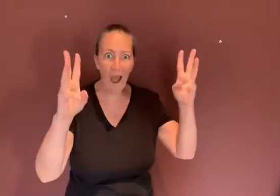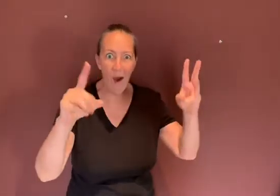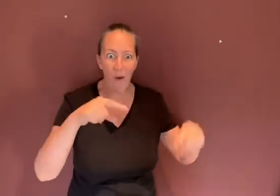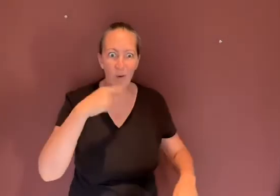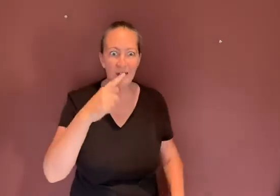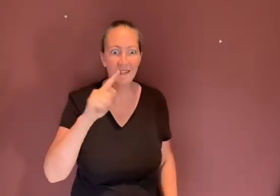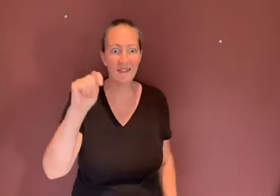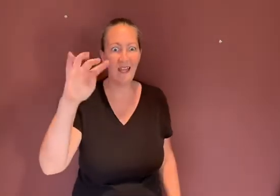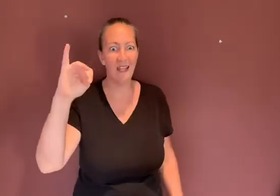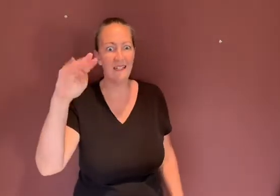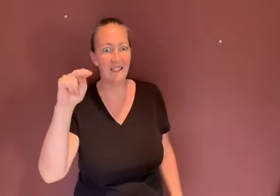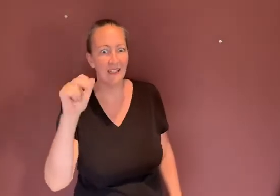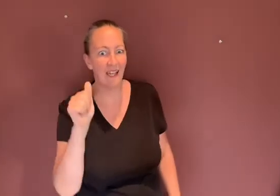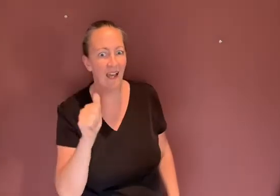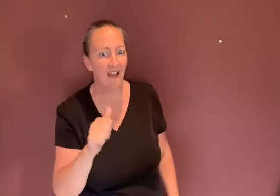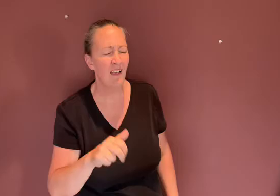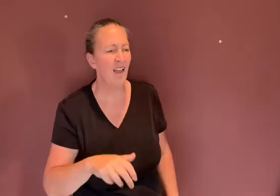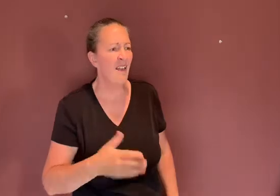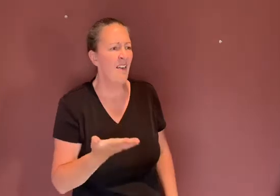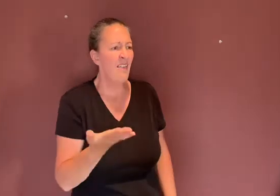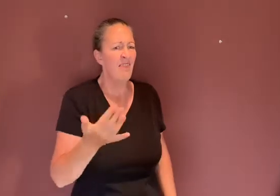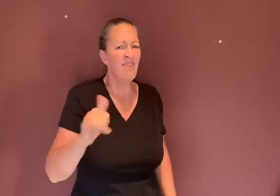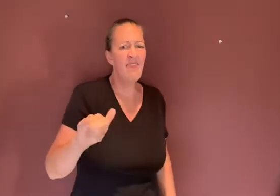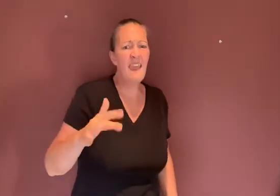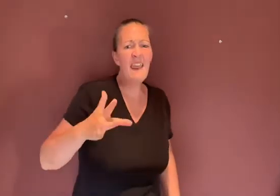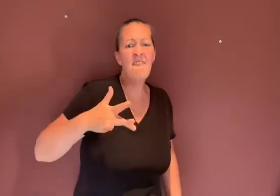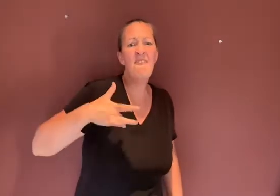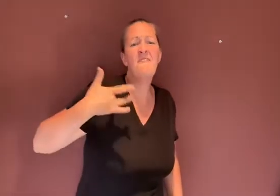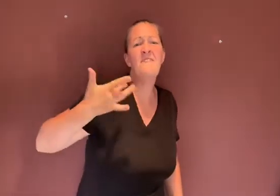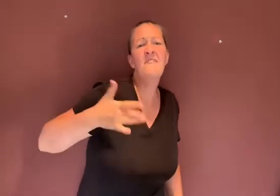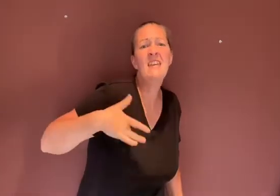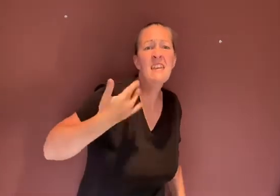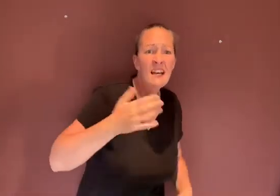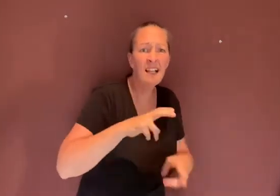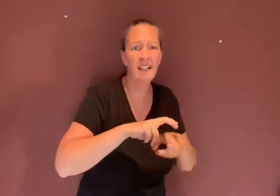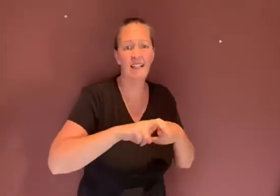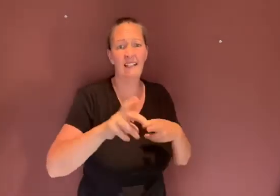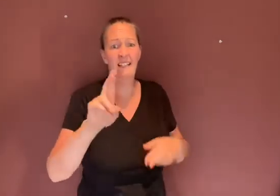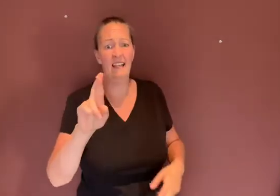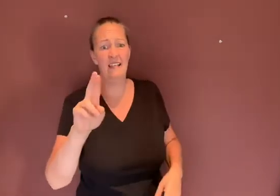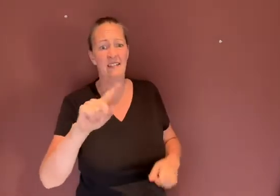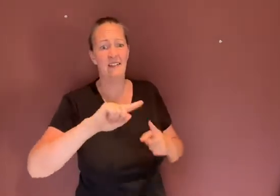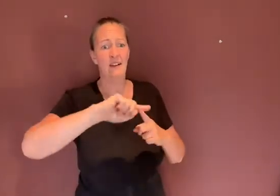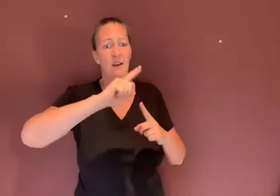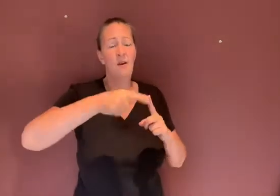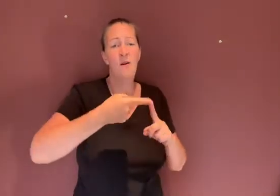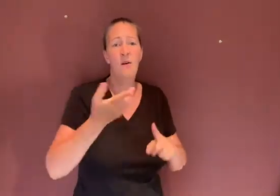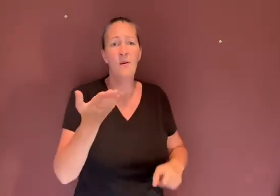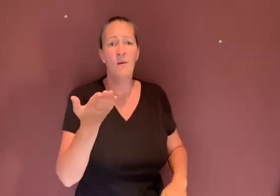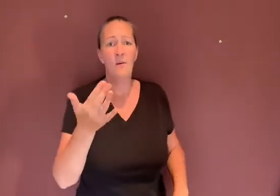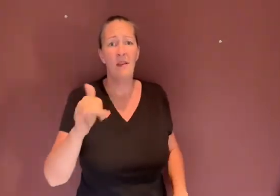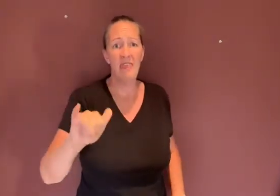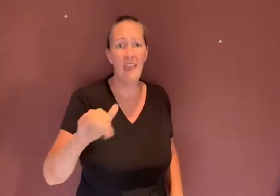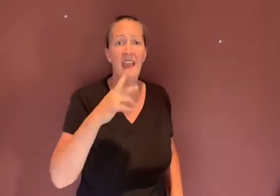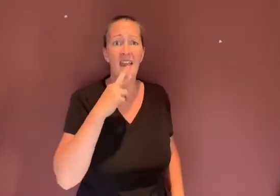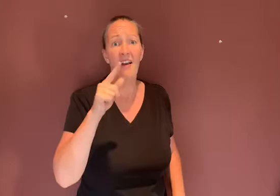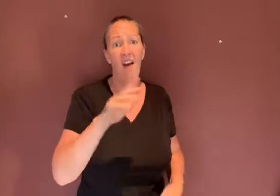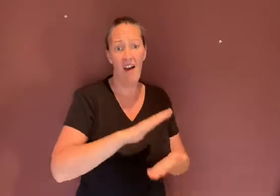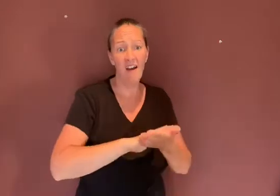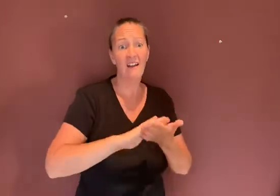"Wow," said Tina. "They feel nicer when they are